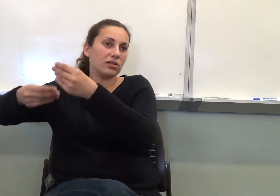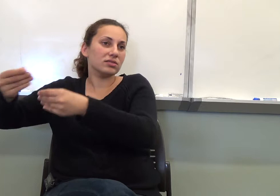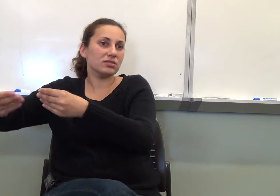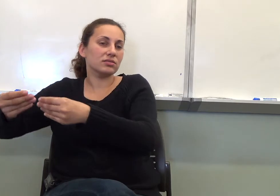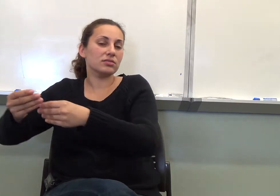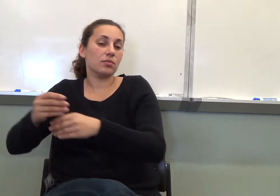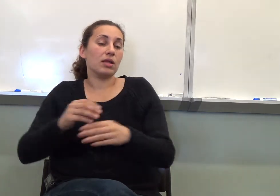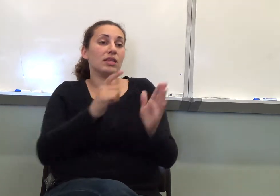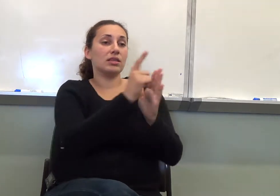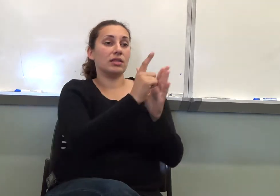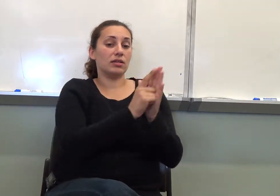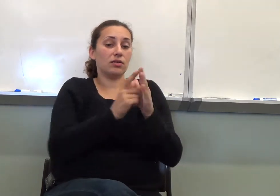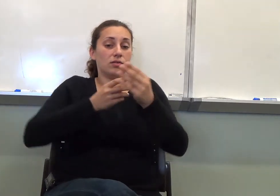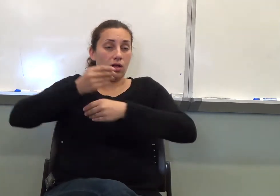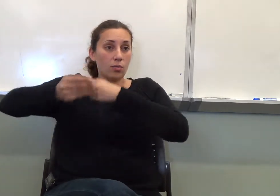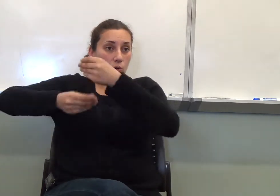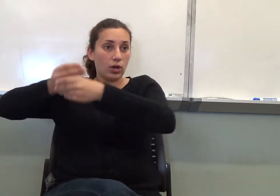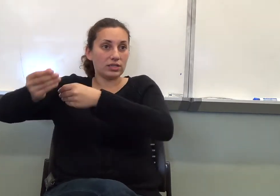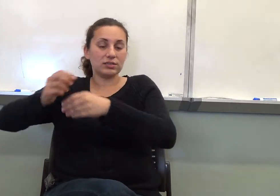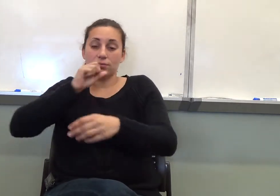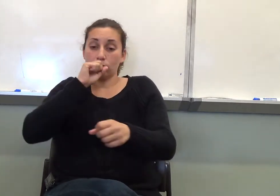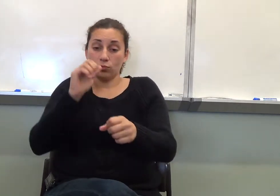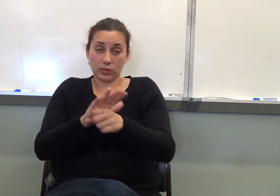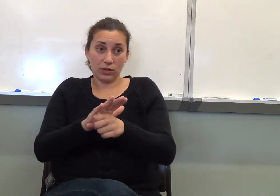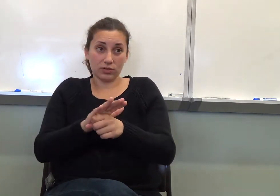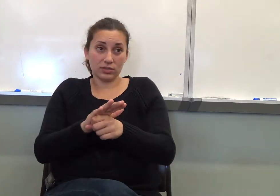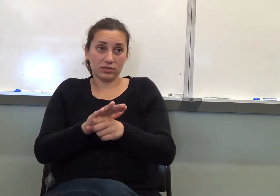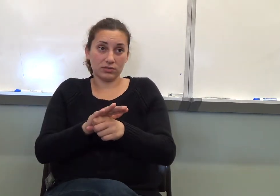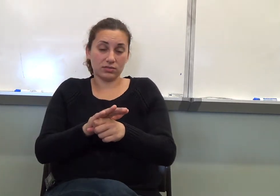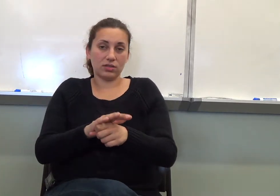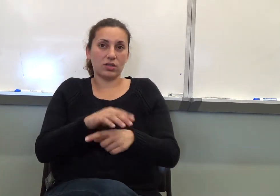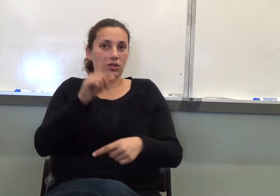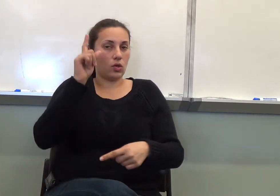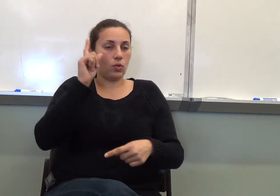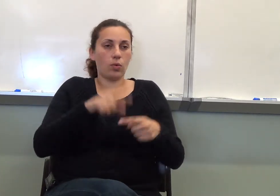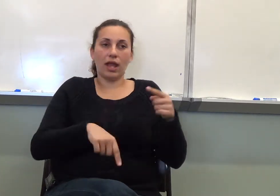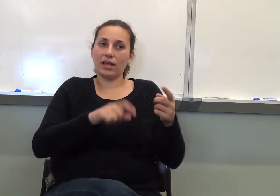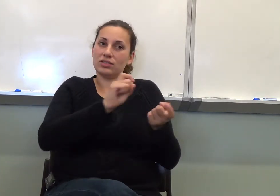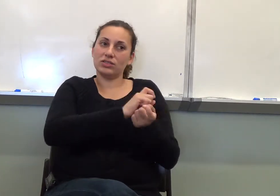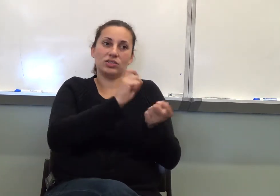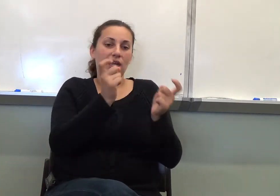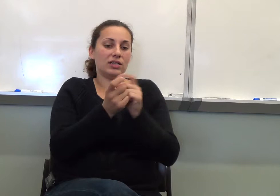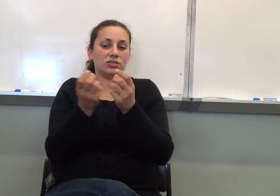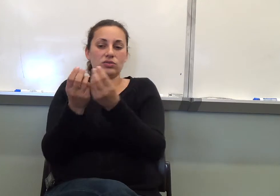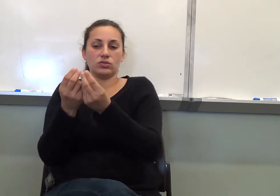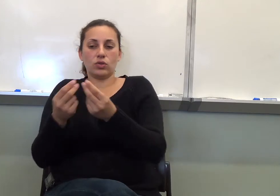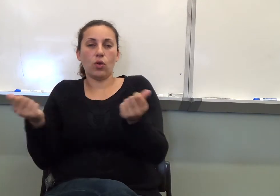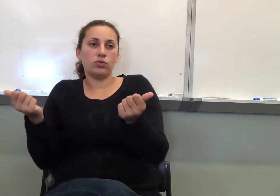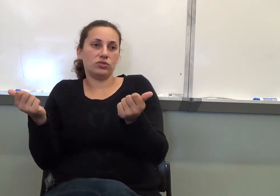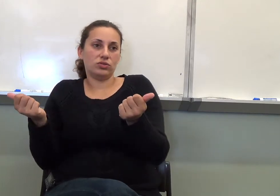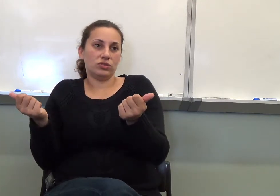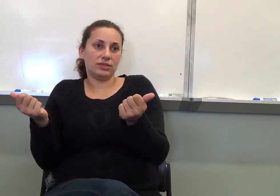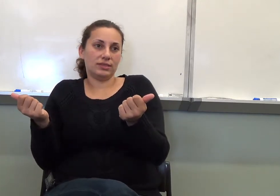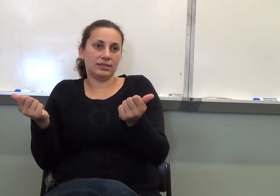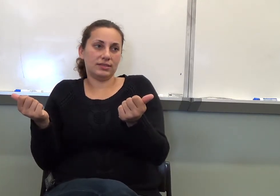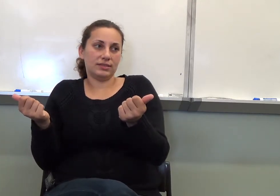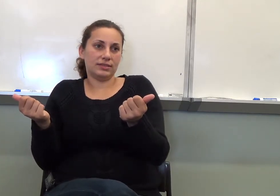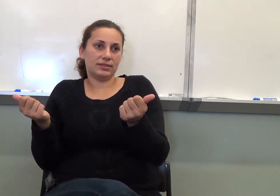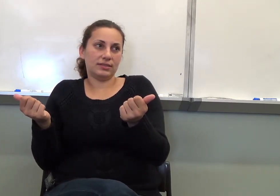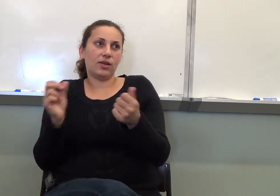Legal operations guarantee that you cannot possibly change the solution by using them. Okay? So if you